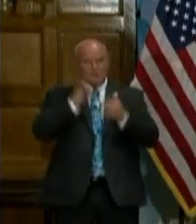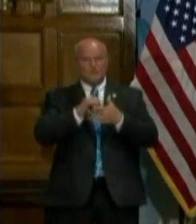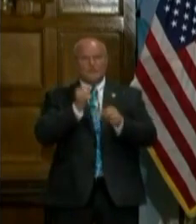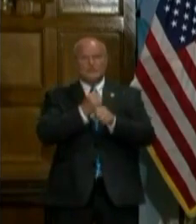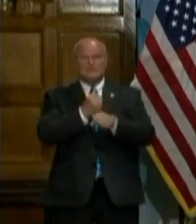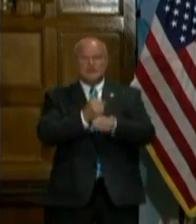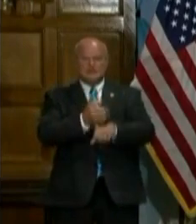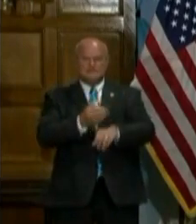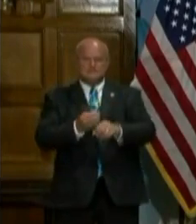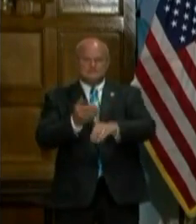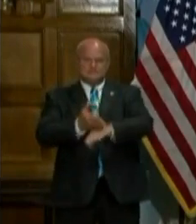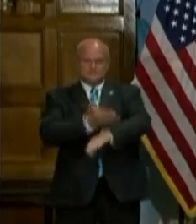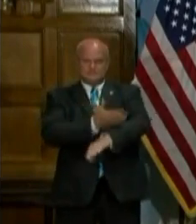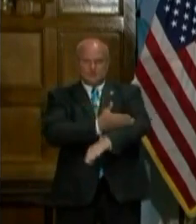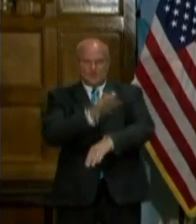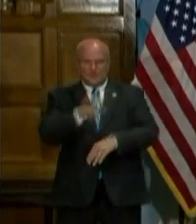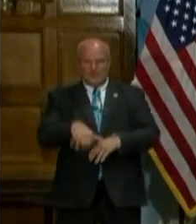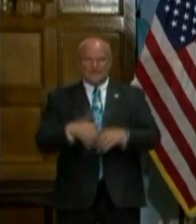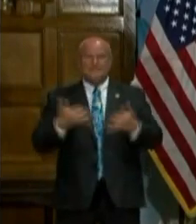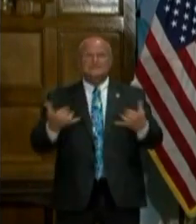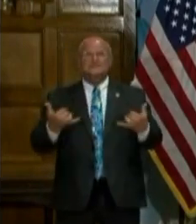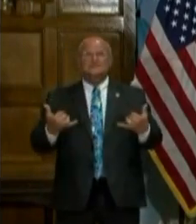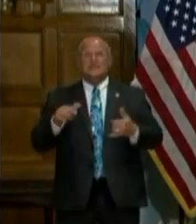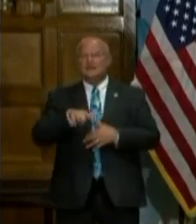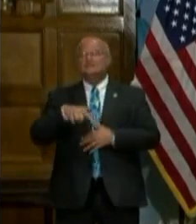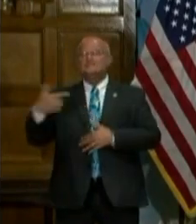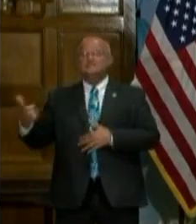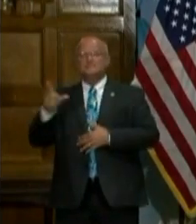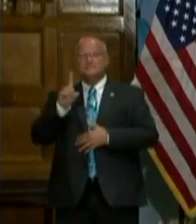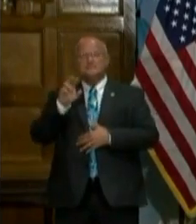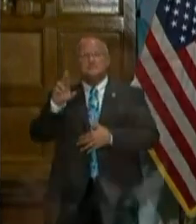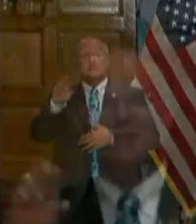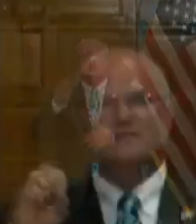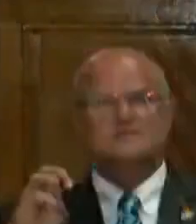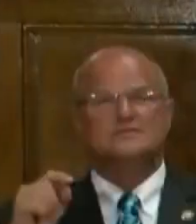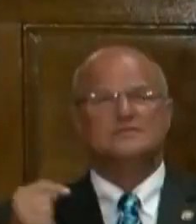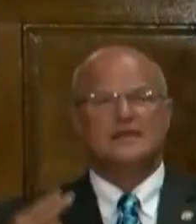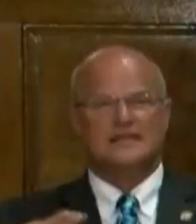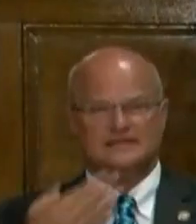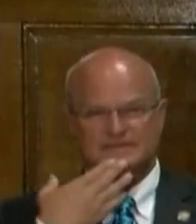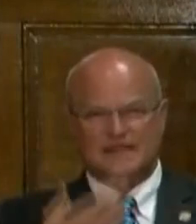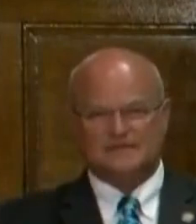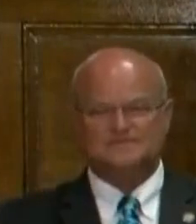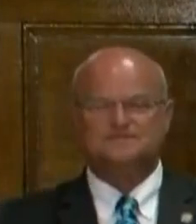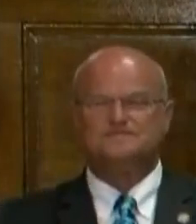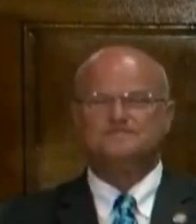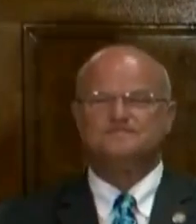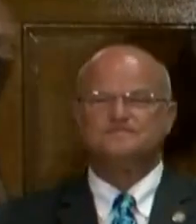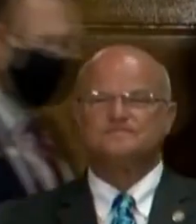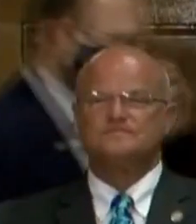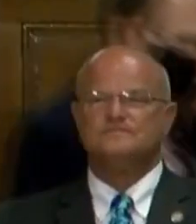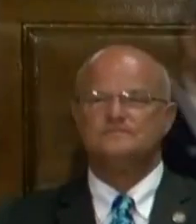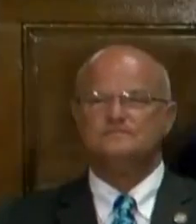can make some progress on that. With that, Dr. Smith, thank you.